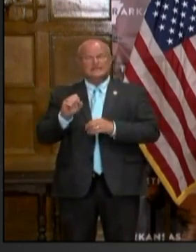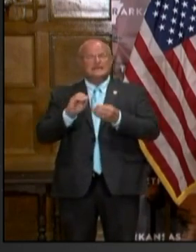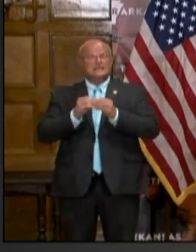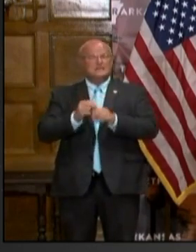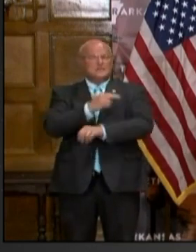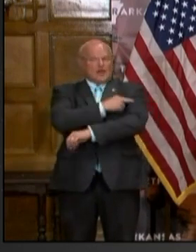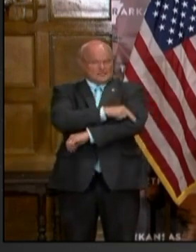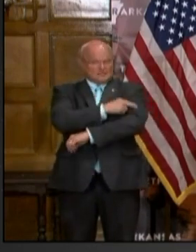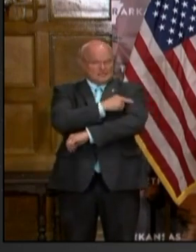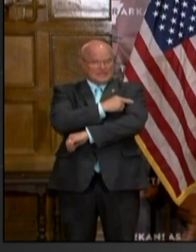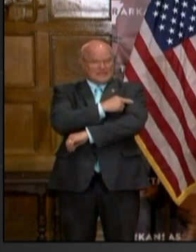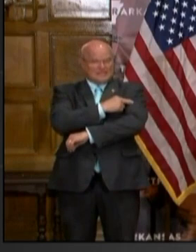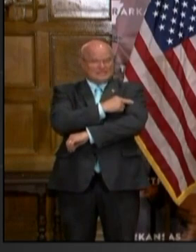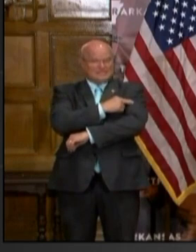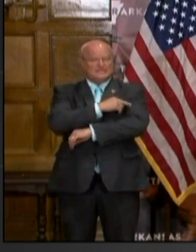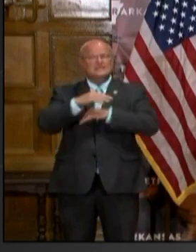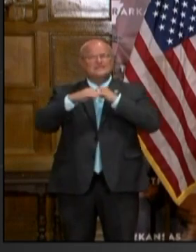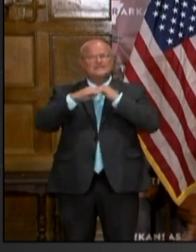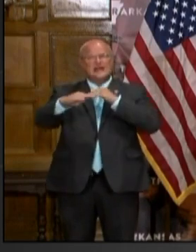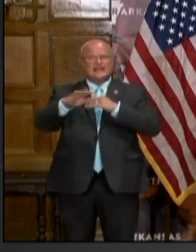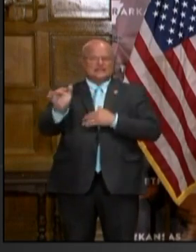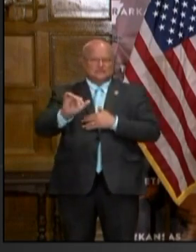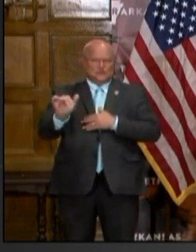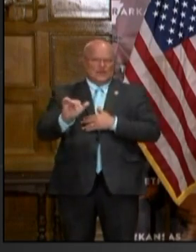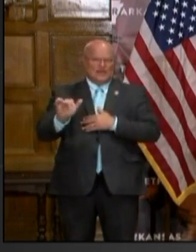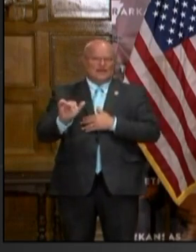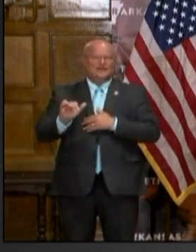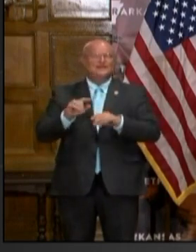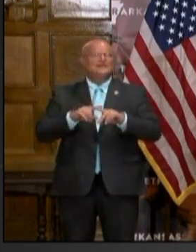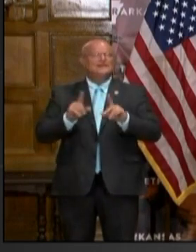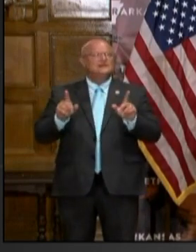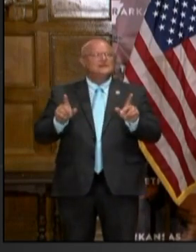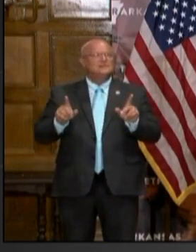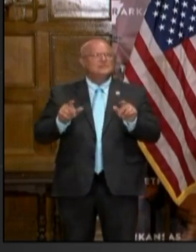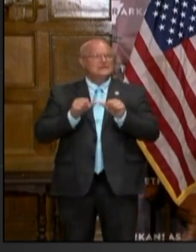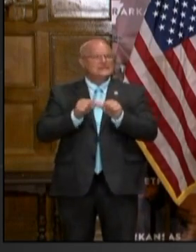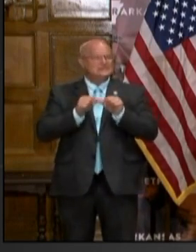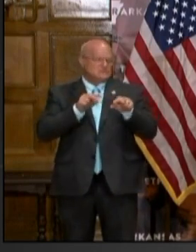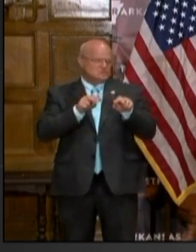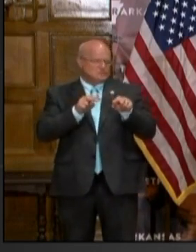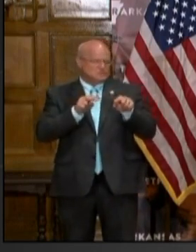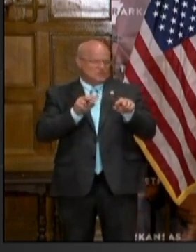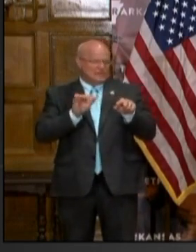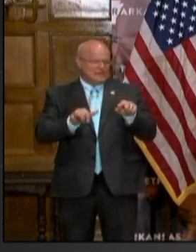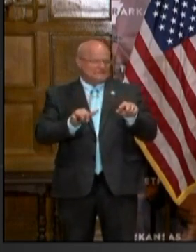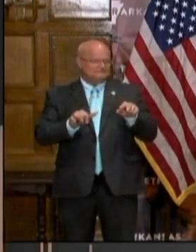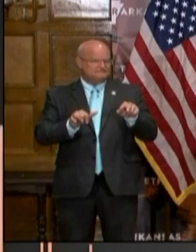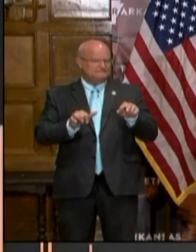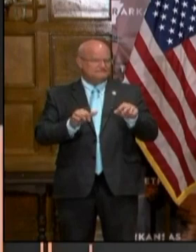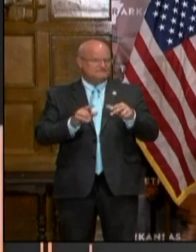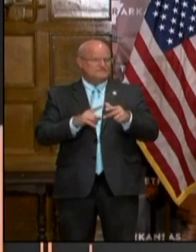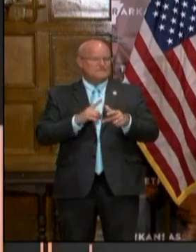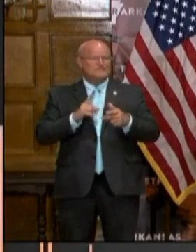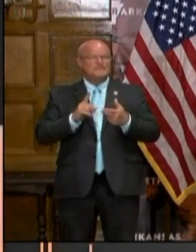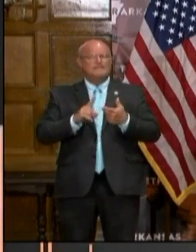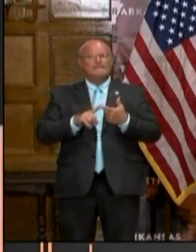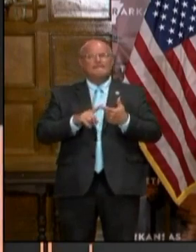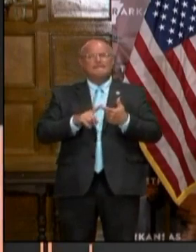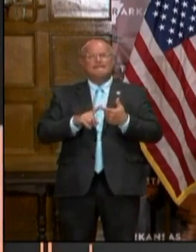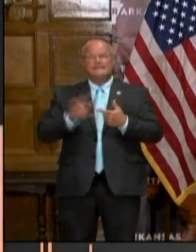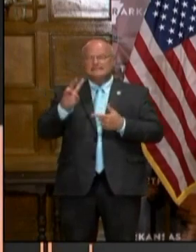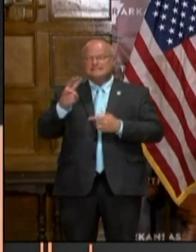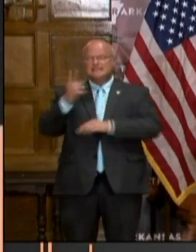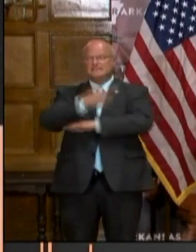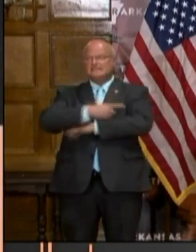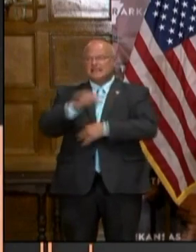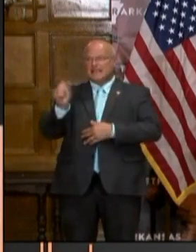of hospitalized is flattened out as well, but we continue to watch that. And then the